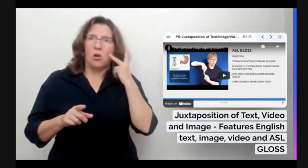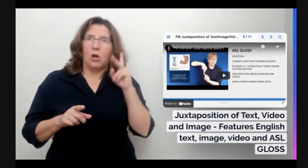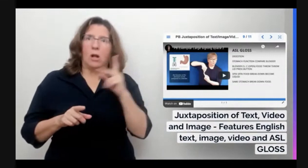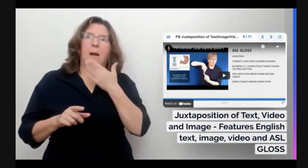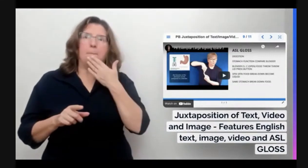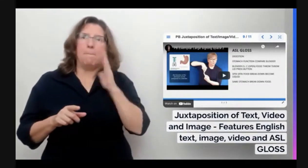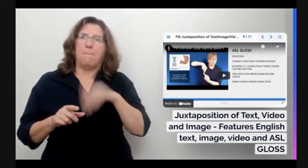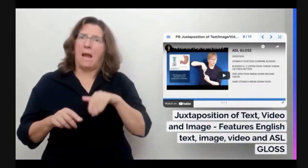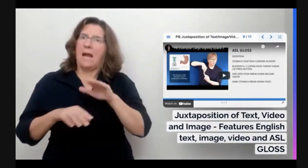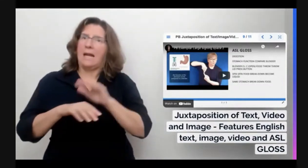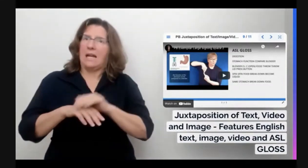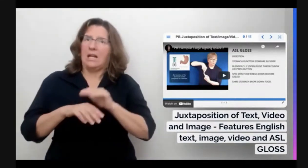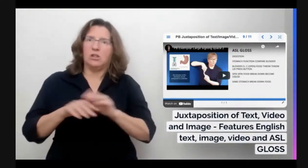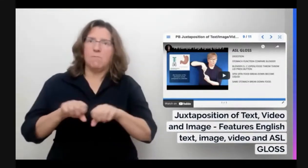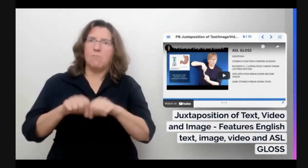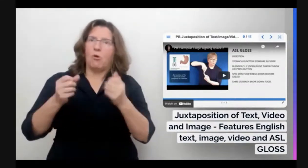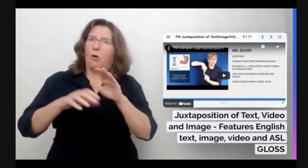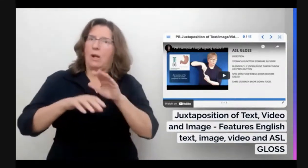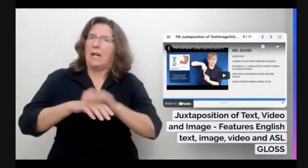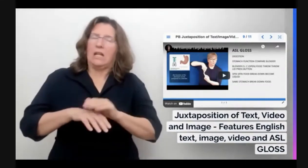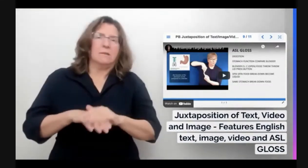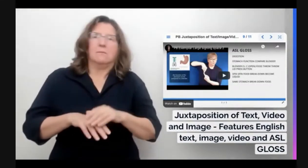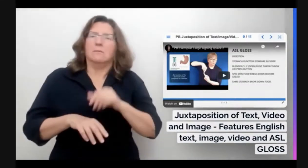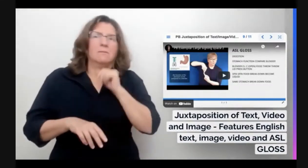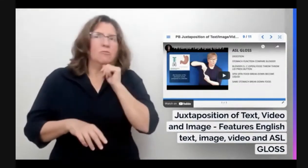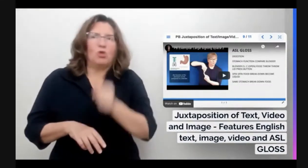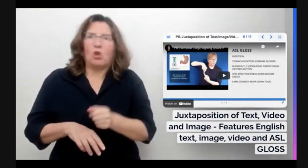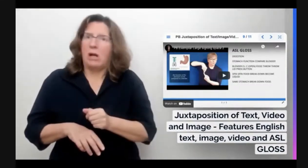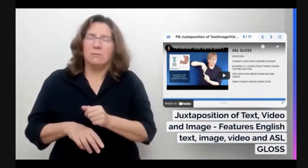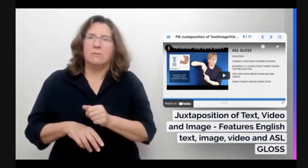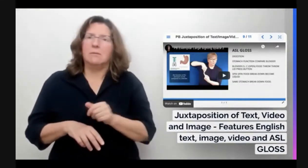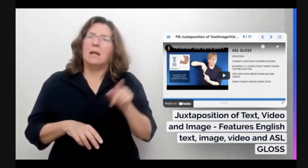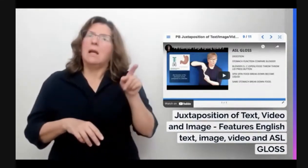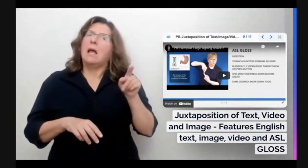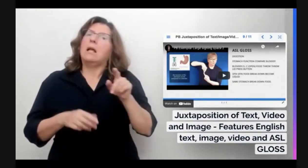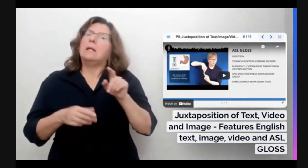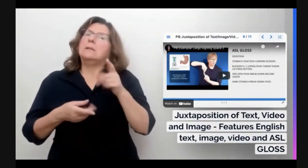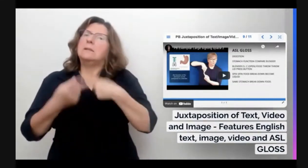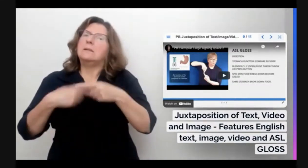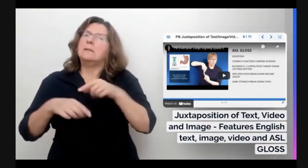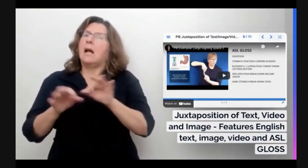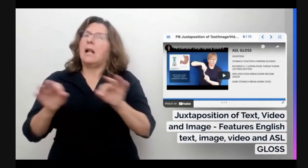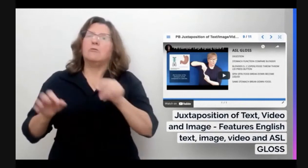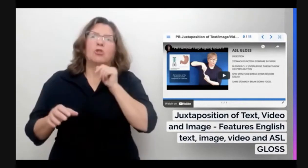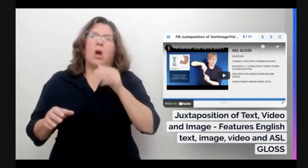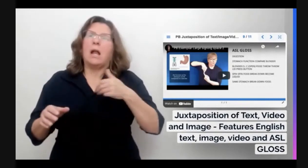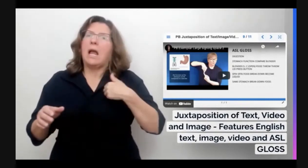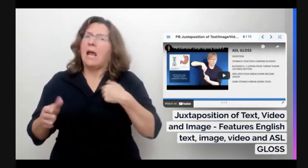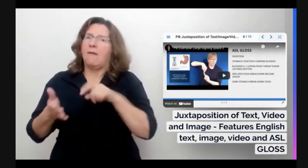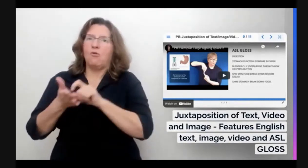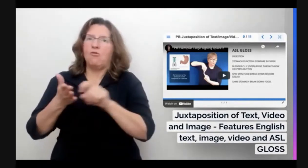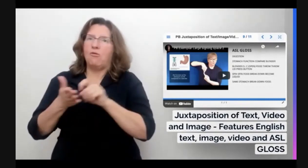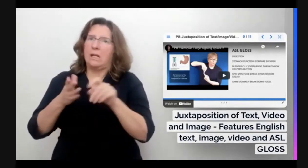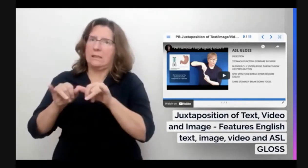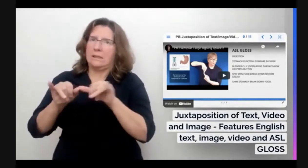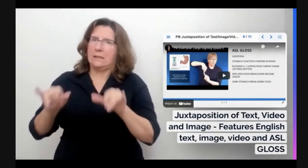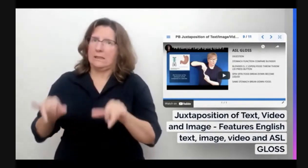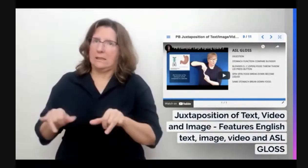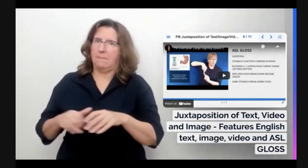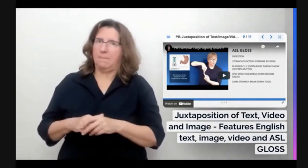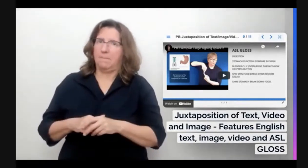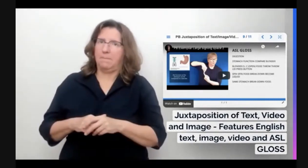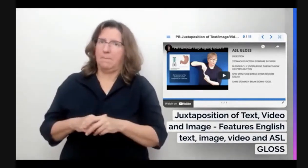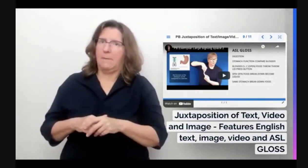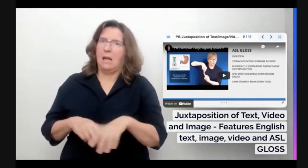As you read it, you will think it's a form of broken English. It's not. Since sign language does not have a